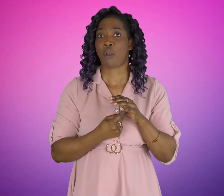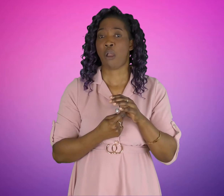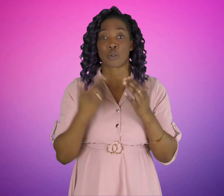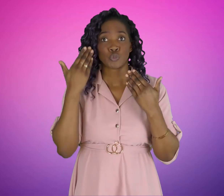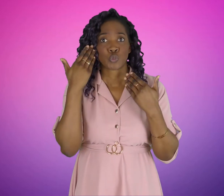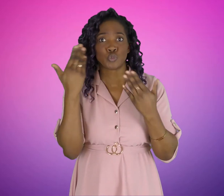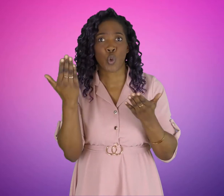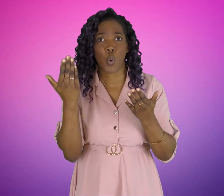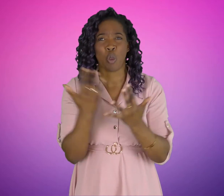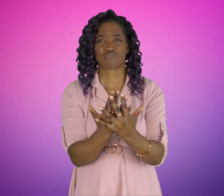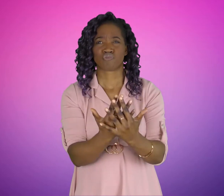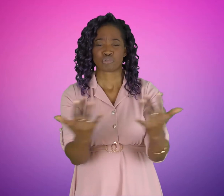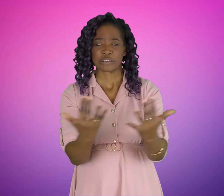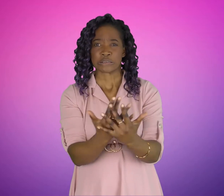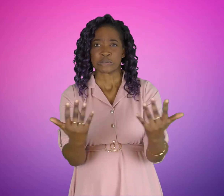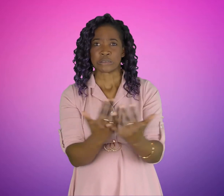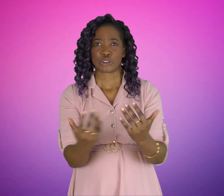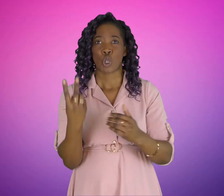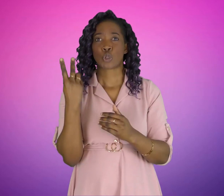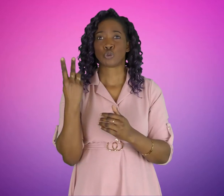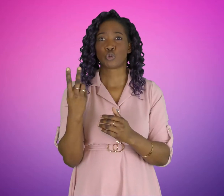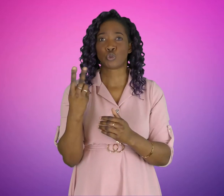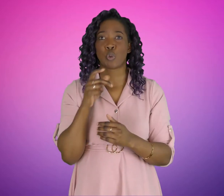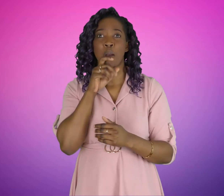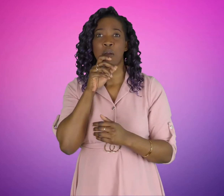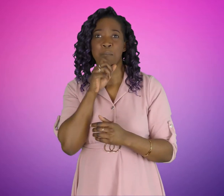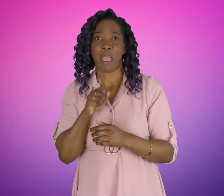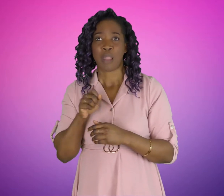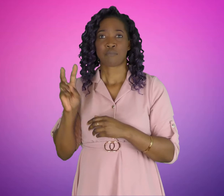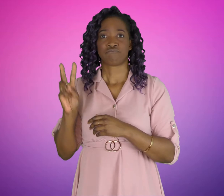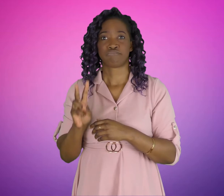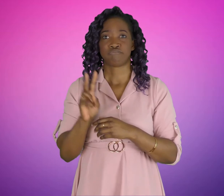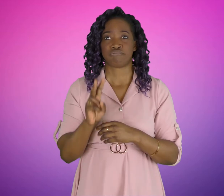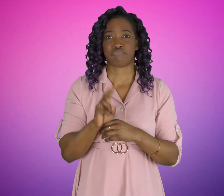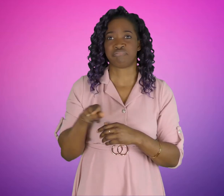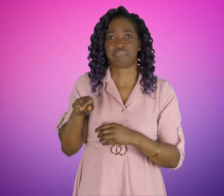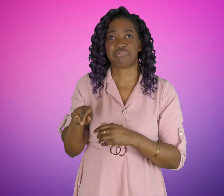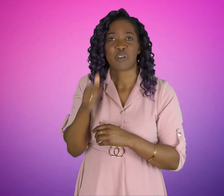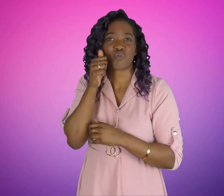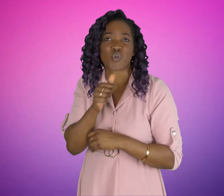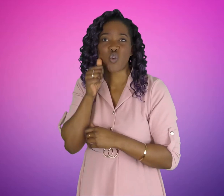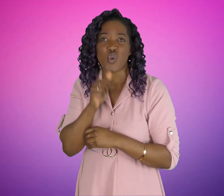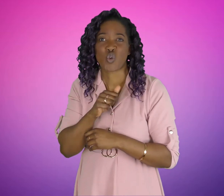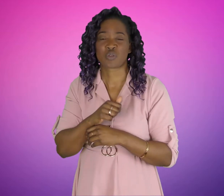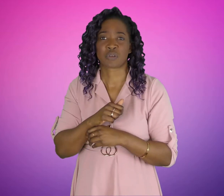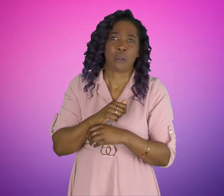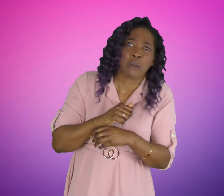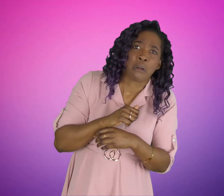did the emperor know that through the bustle and hustle of the crowded streets came two swindlers. Could we, sorry.